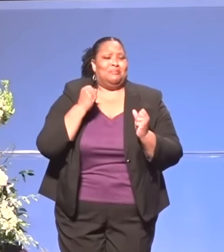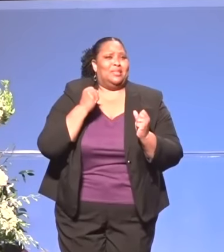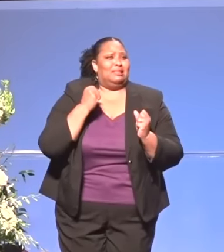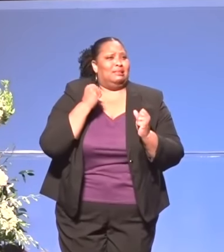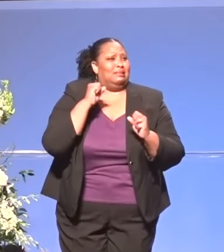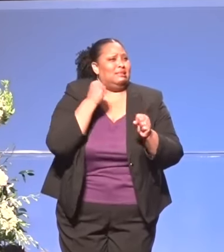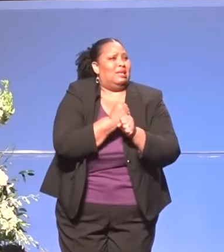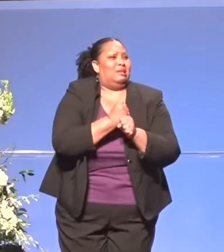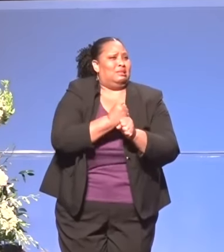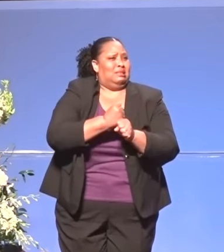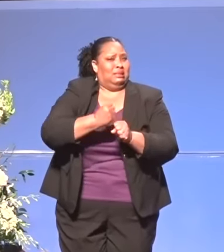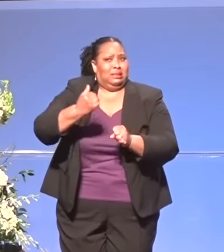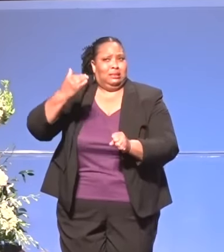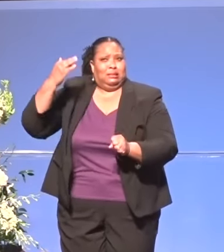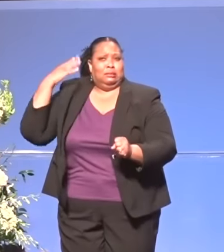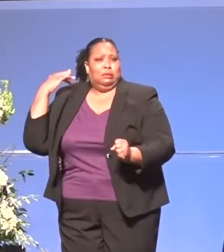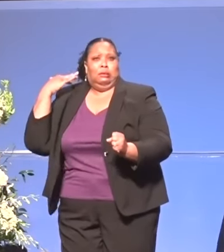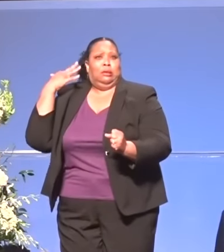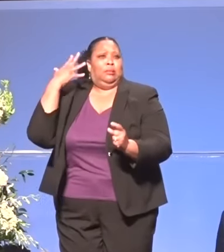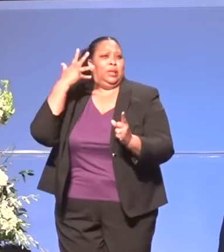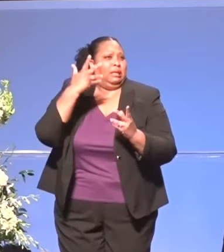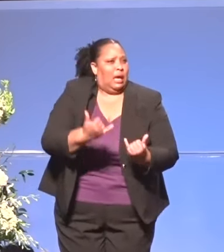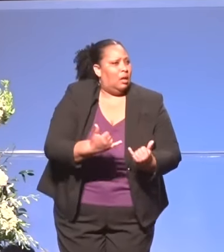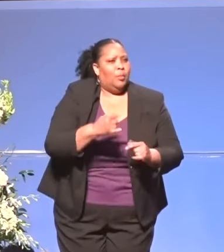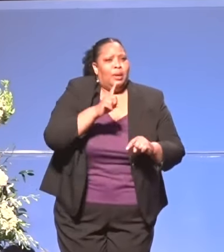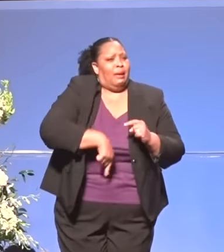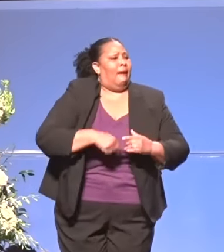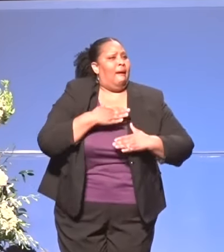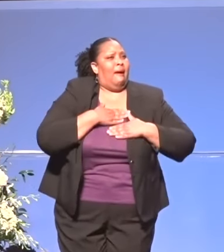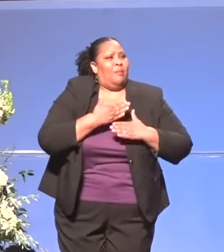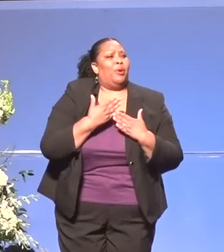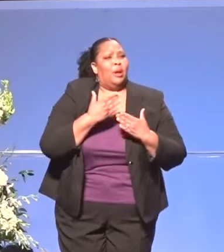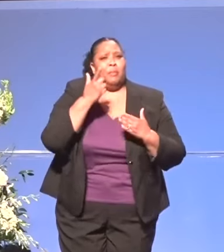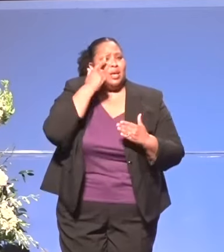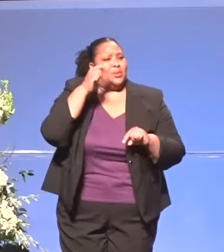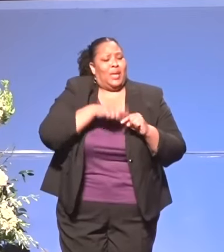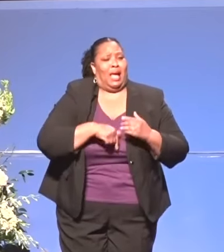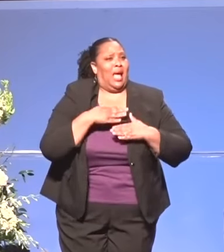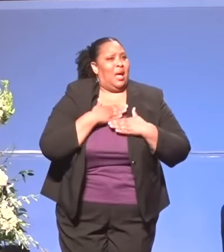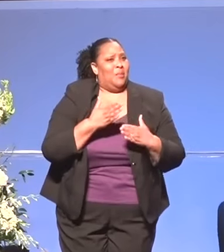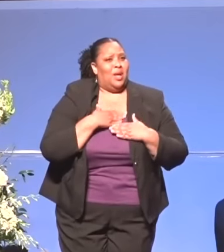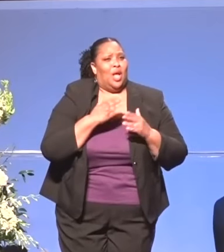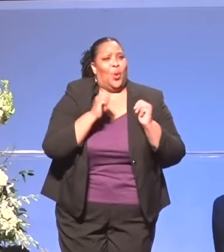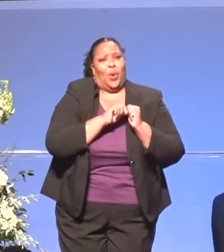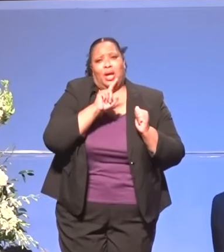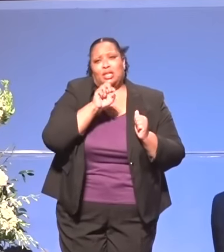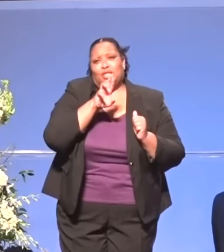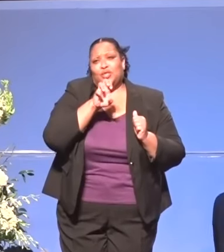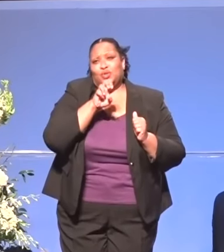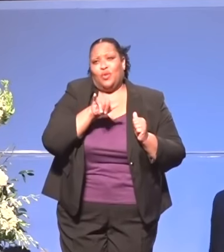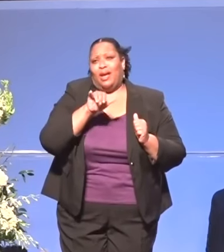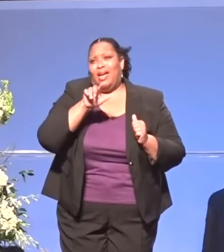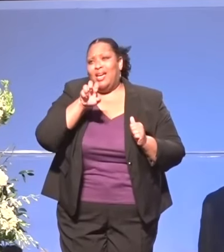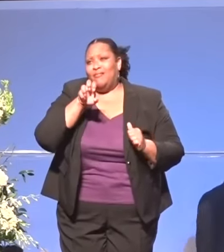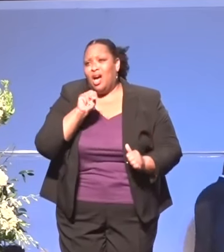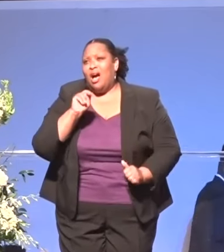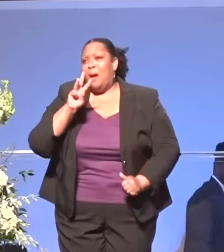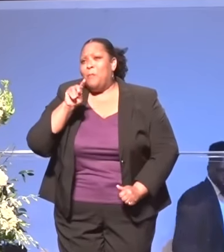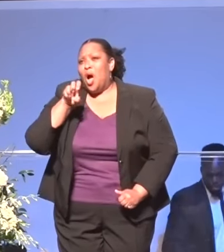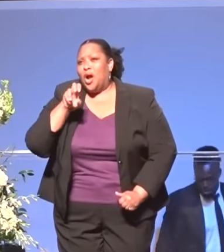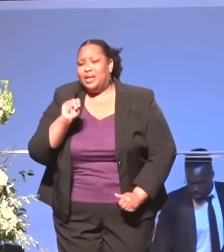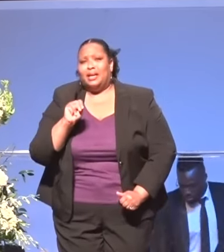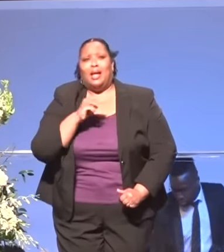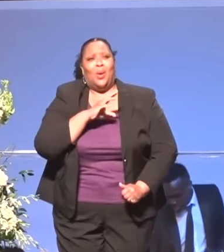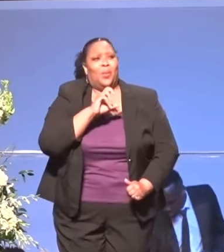us Americans we can't breathe in Vincent Hurst. We can't breathe. When Trayvon Martin in Sanford we can't